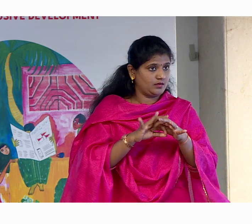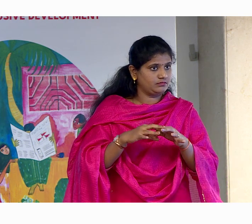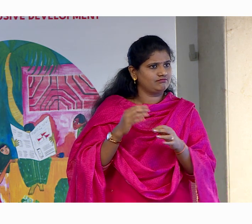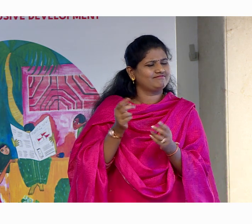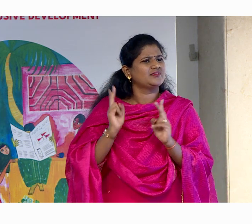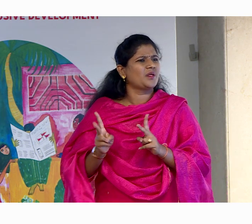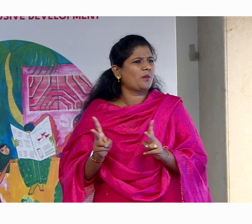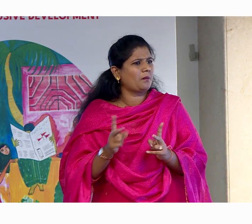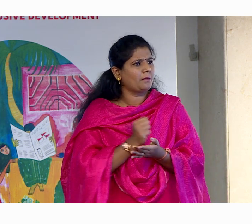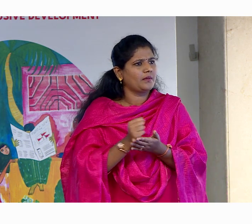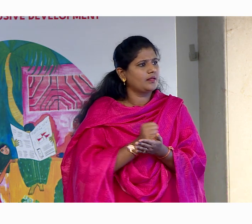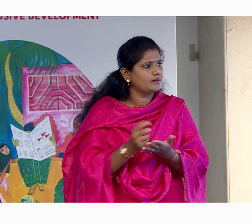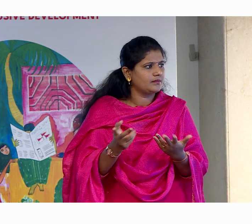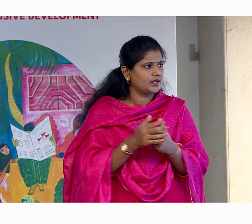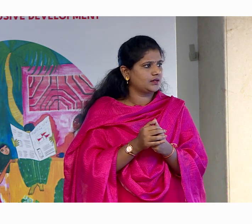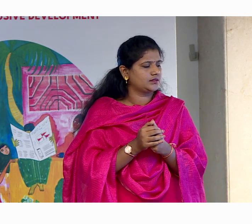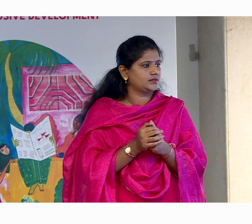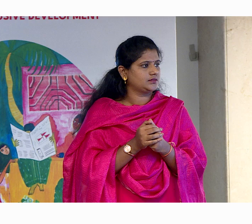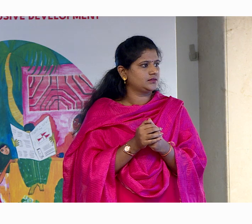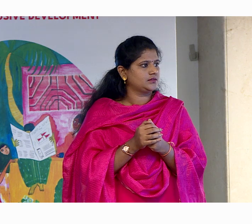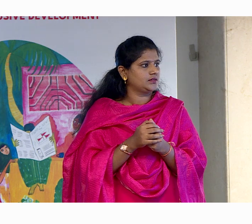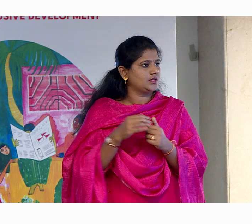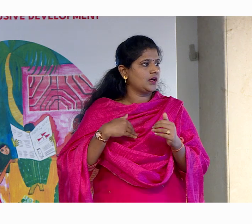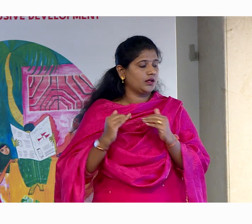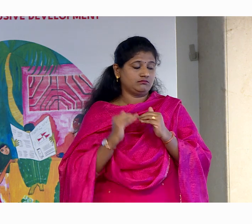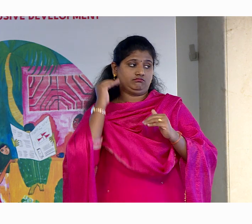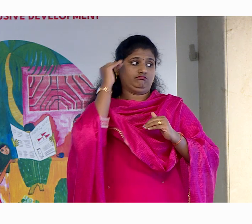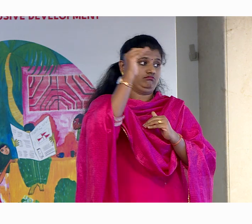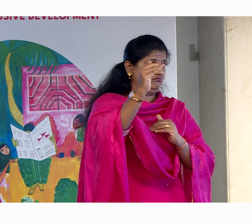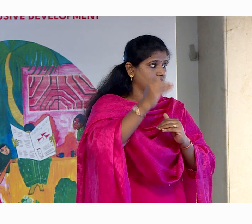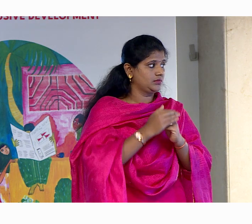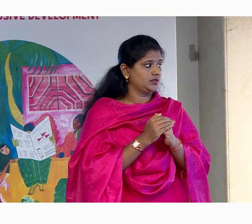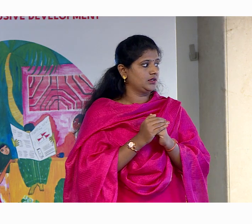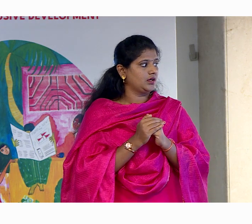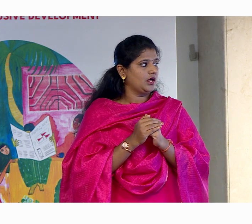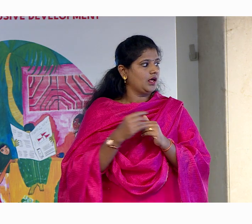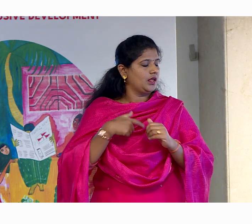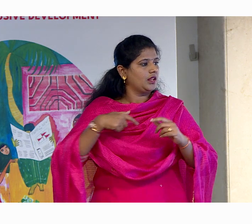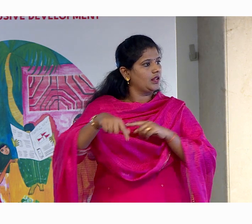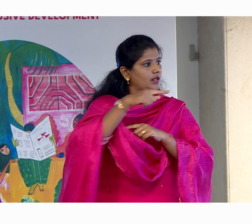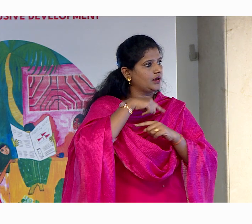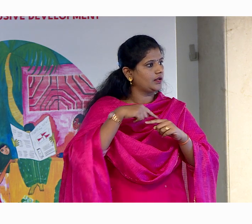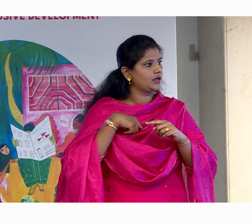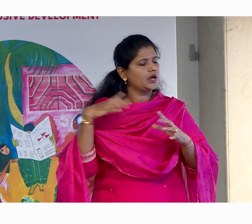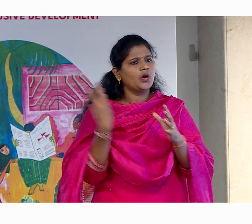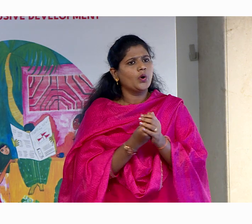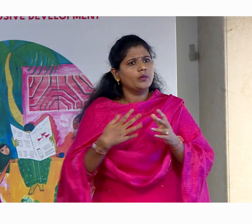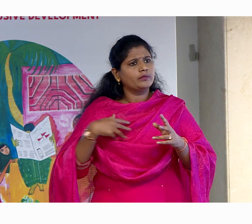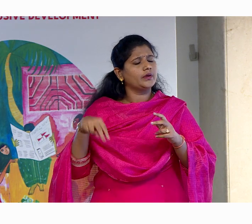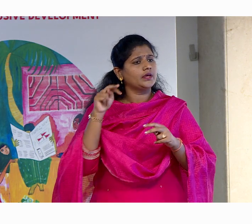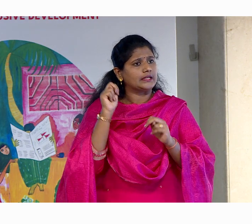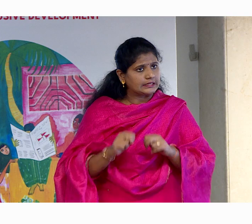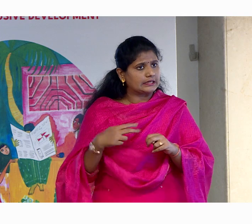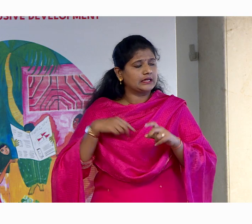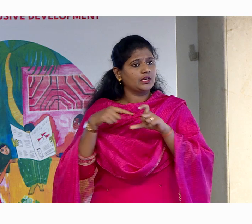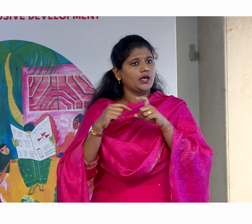practice with some nurses, a leading edge in a small rural UK town. We did an ethnography initially for